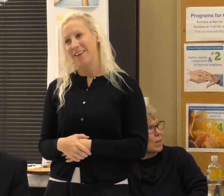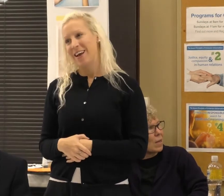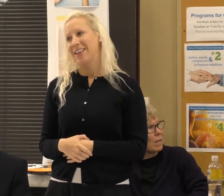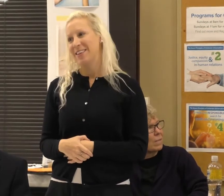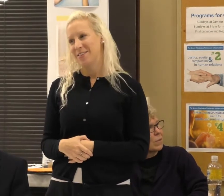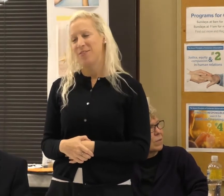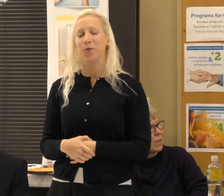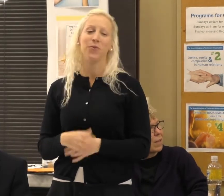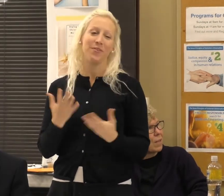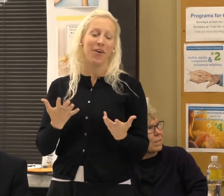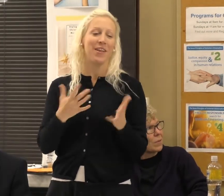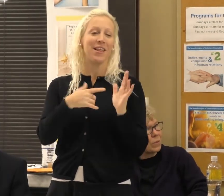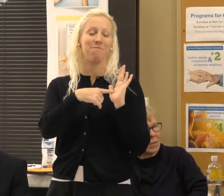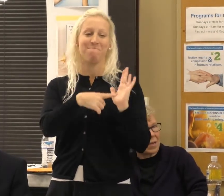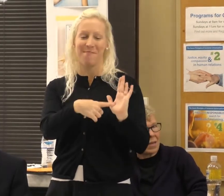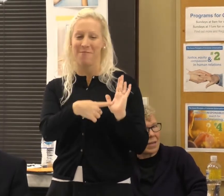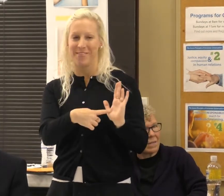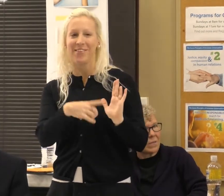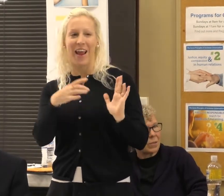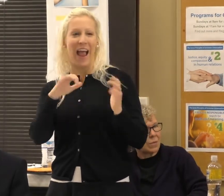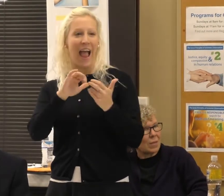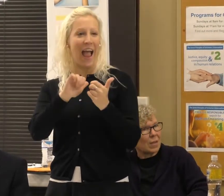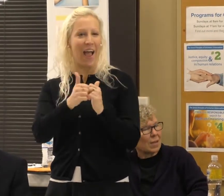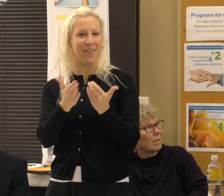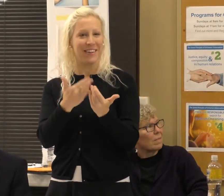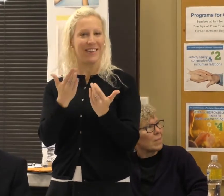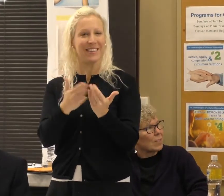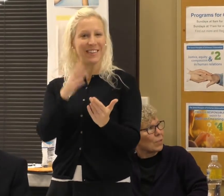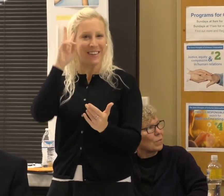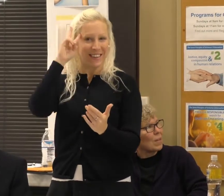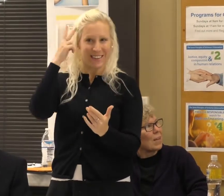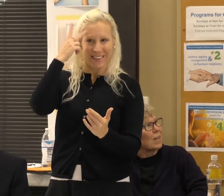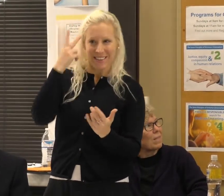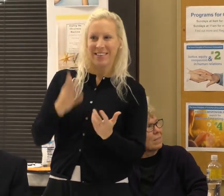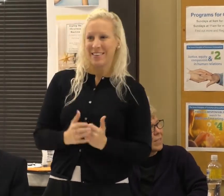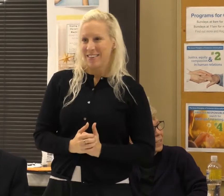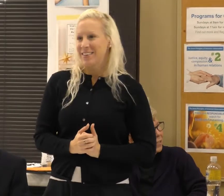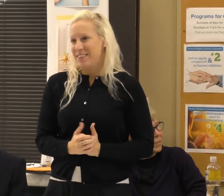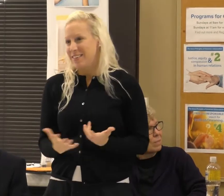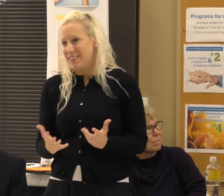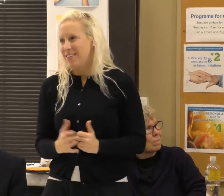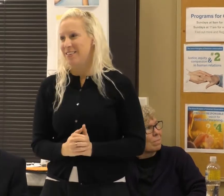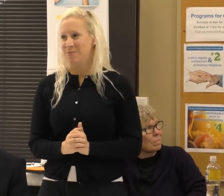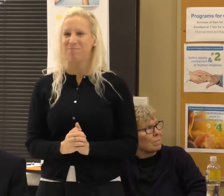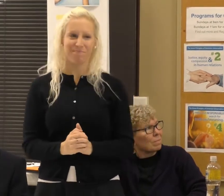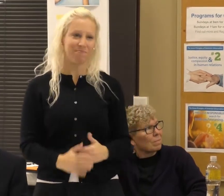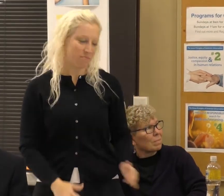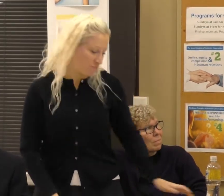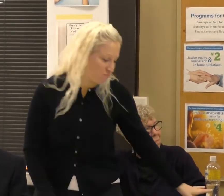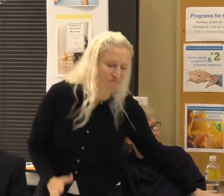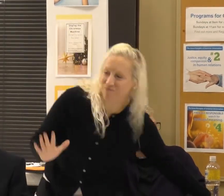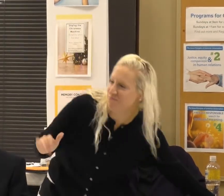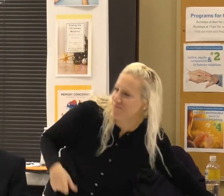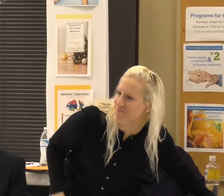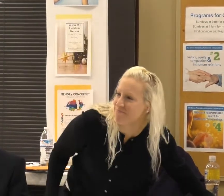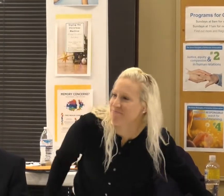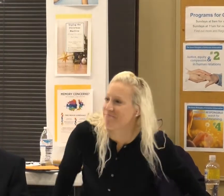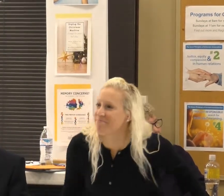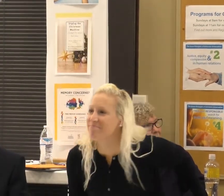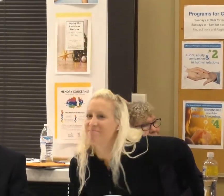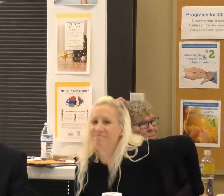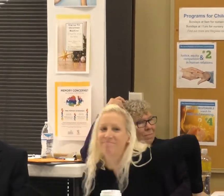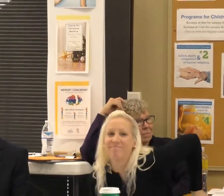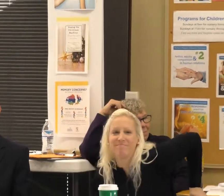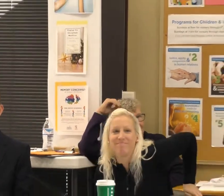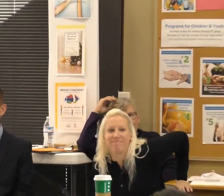Island view. Yeah. So obviously lip reading, you know, is very easily misunderstood. So